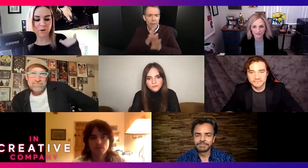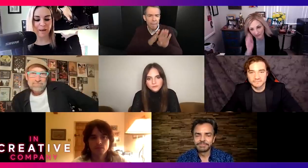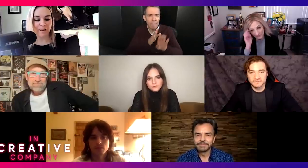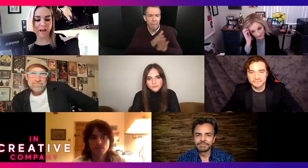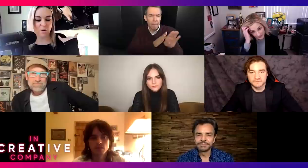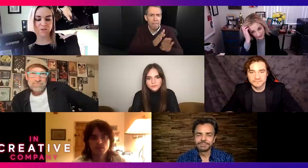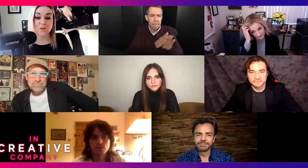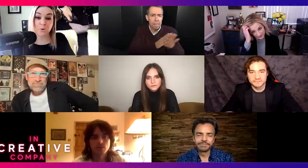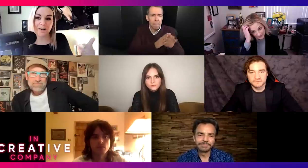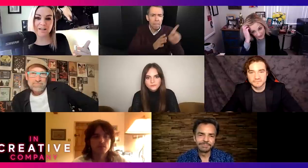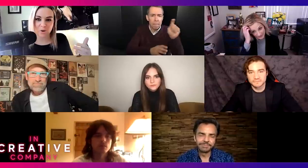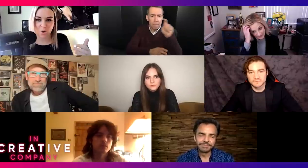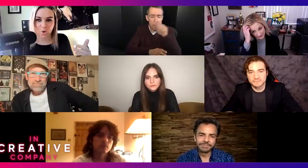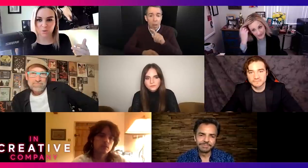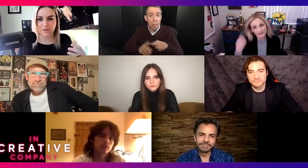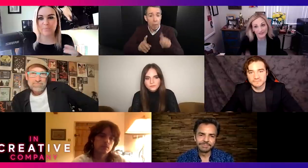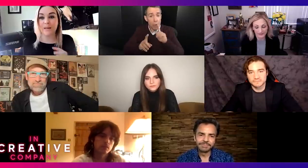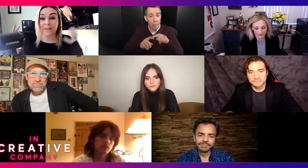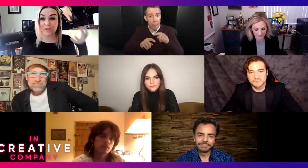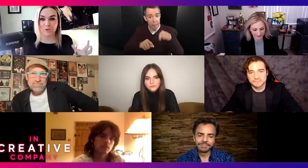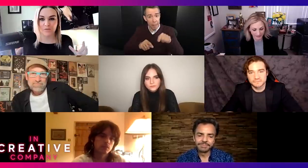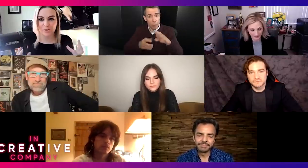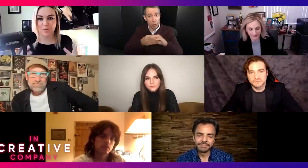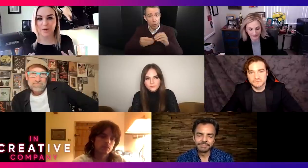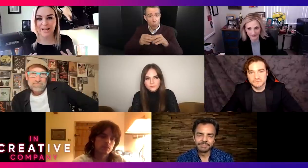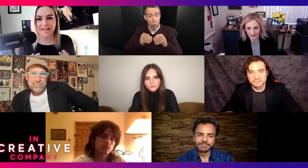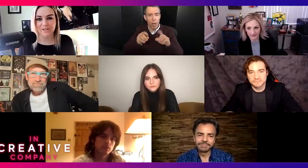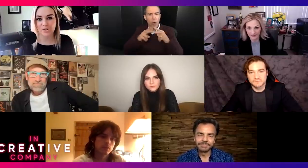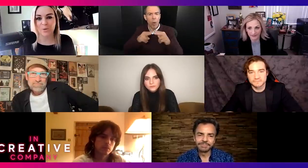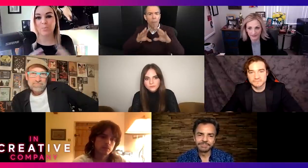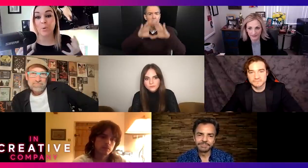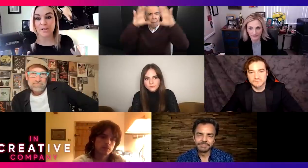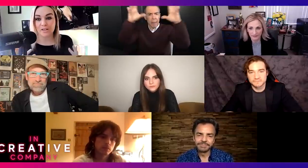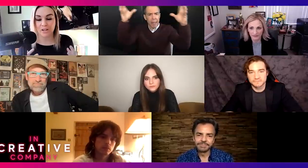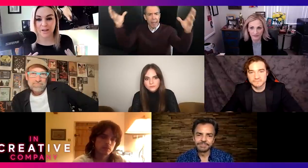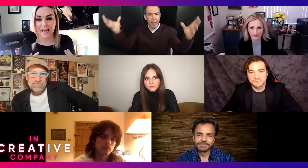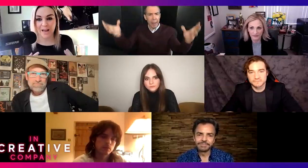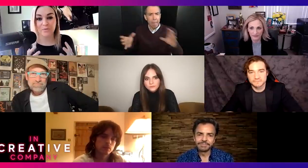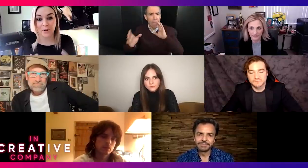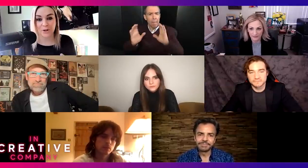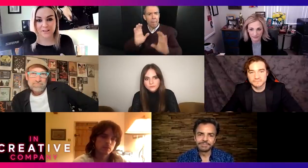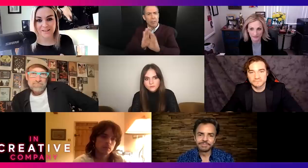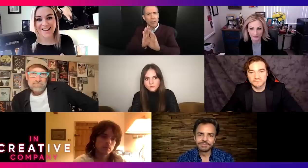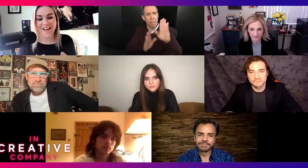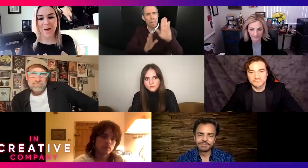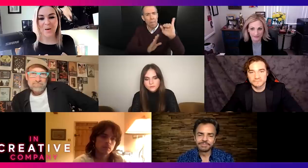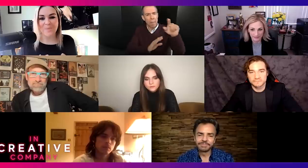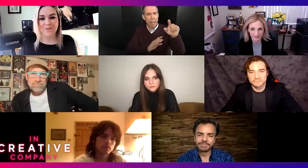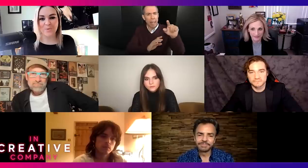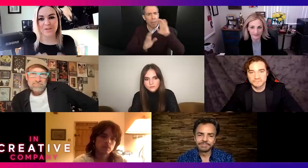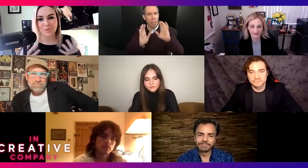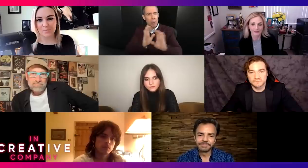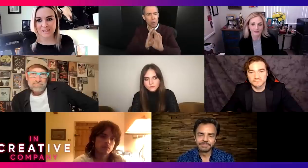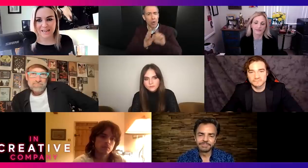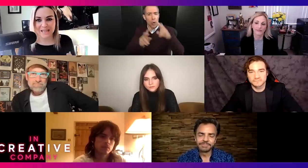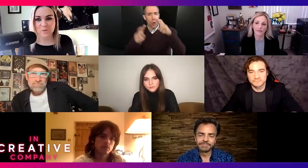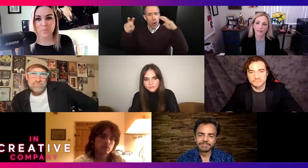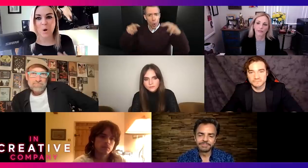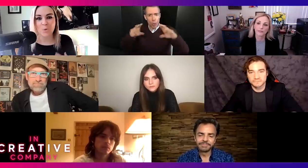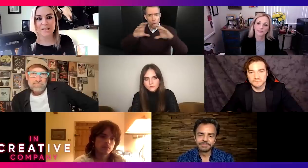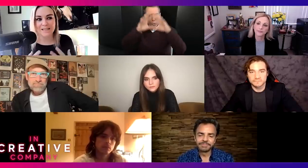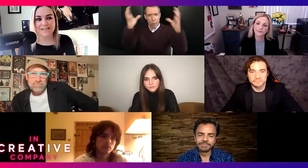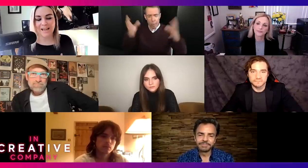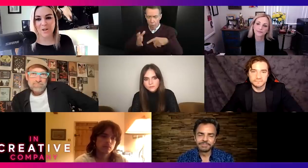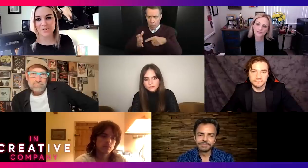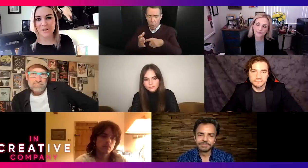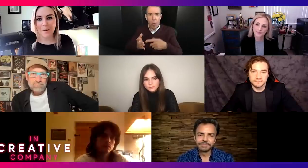you talk about how the story as a whole, the big picture of the story is so important to look at first. And with a script like this,